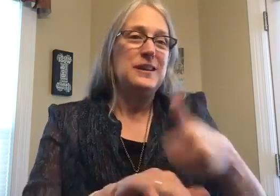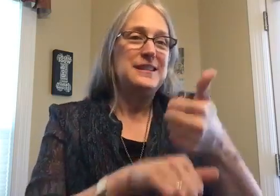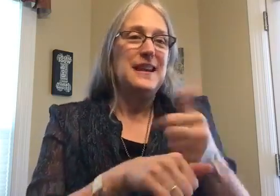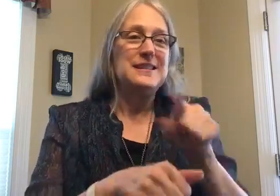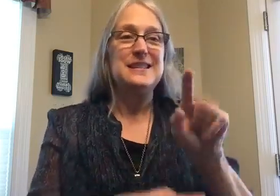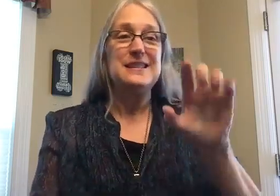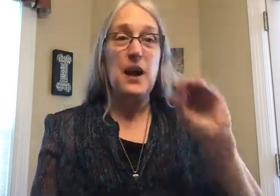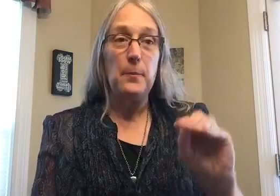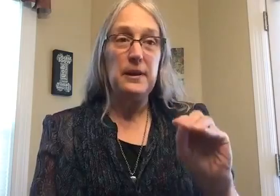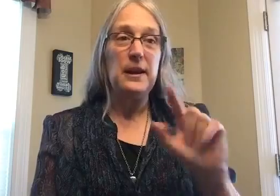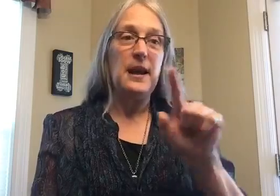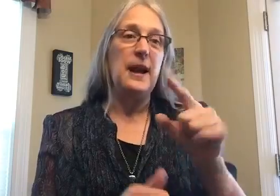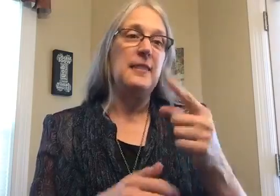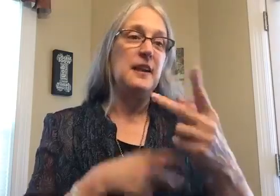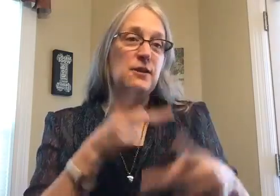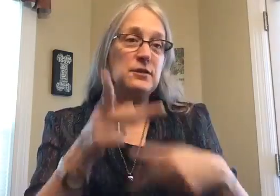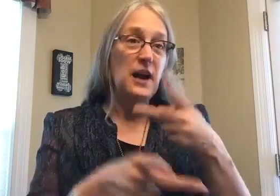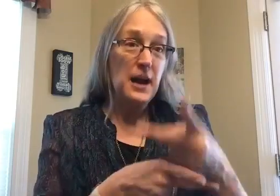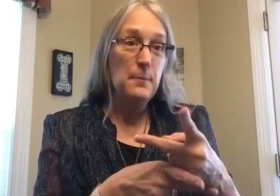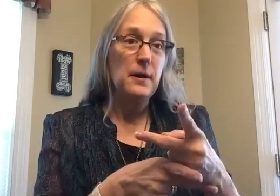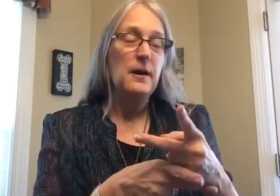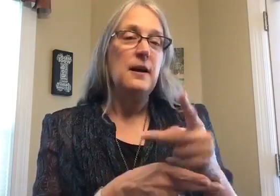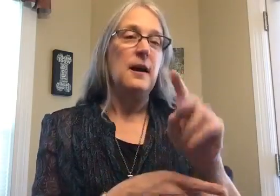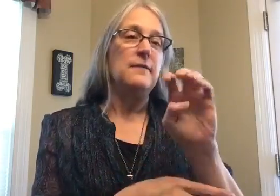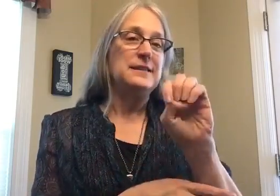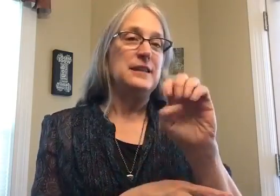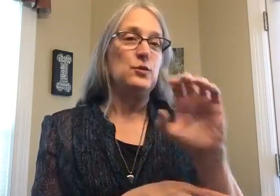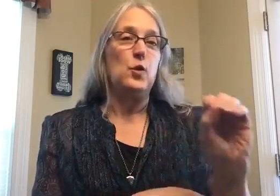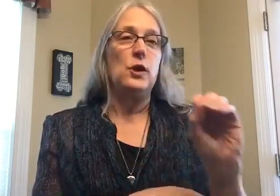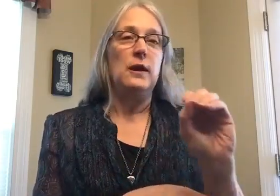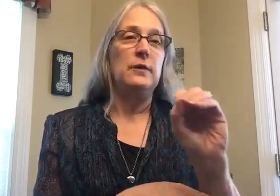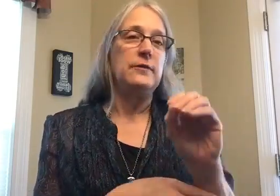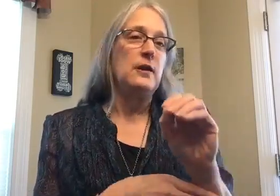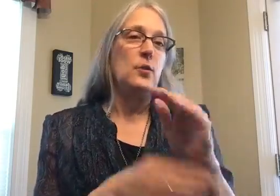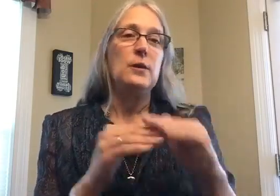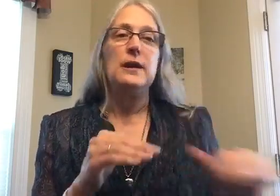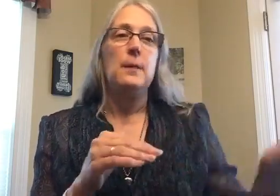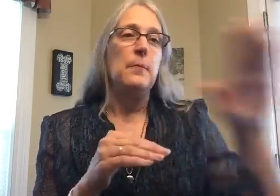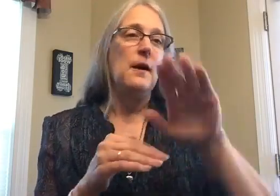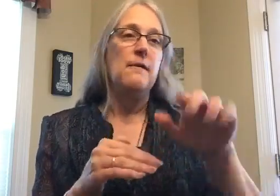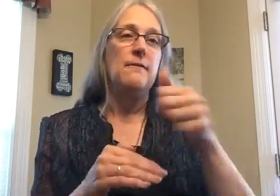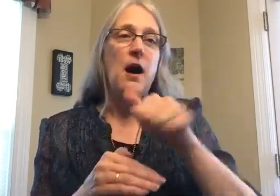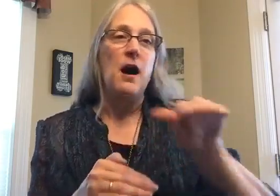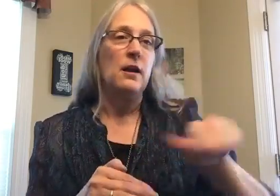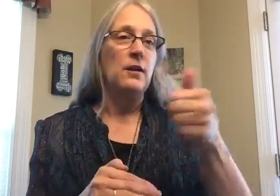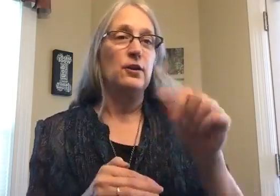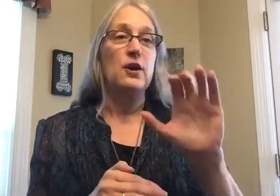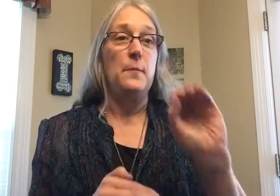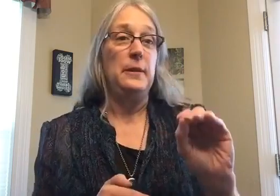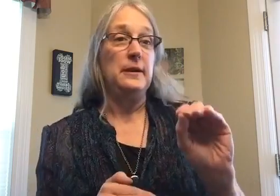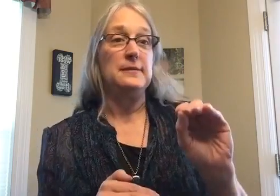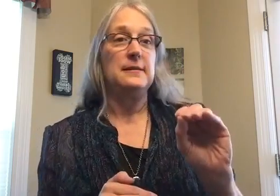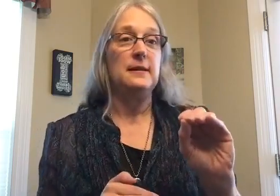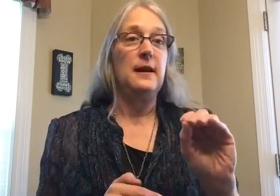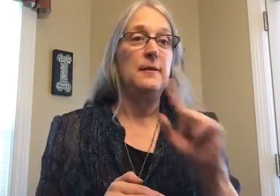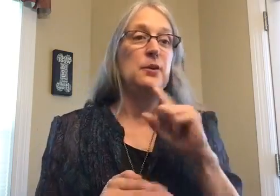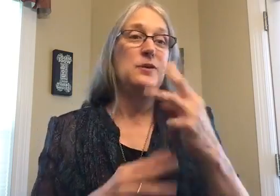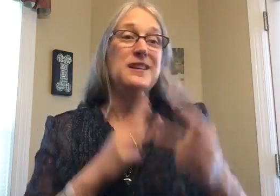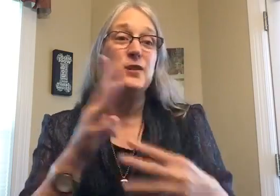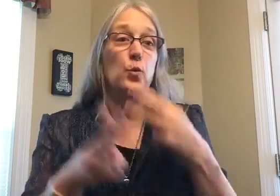sets this company and their type of essential oils really above all other companies. They're really the